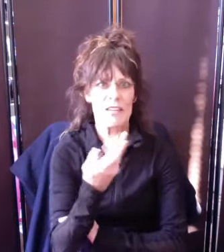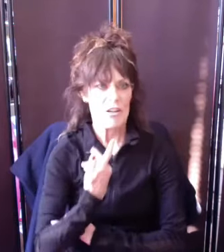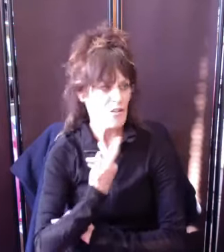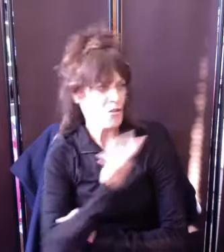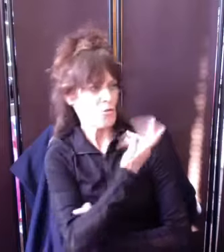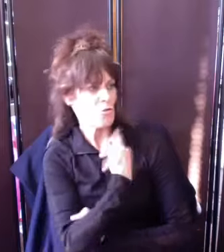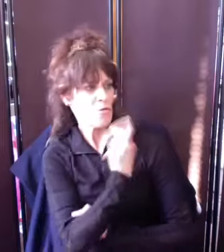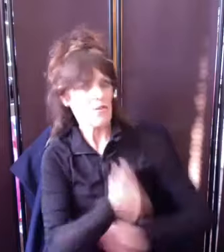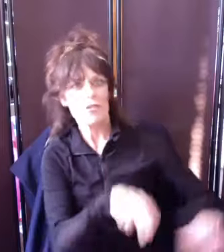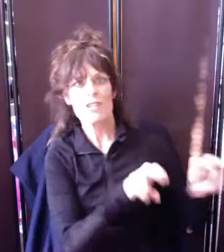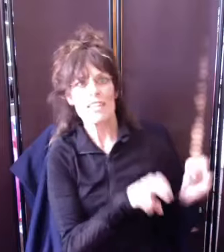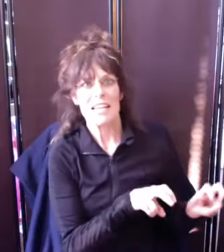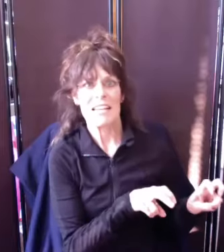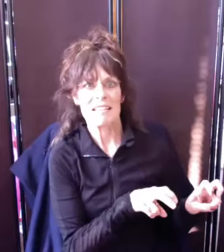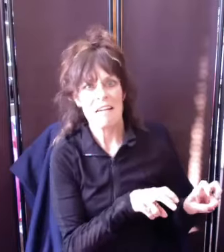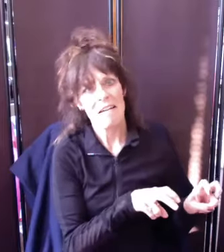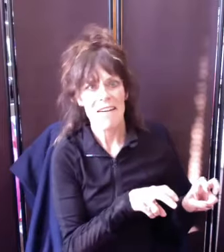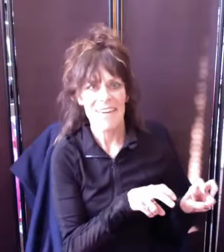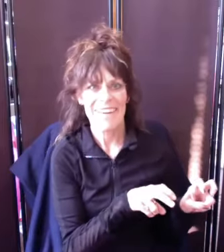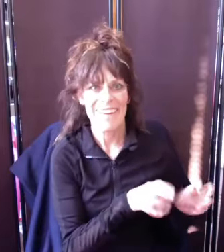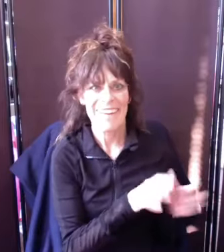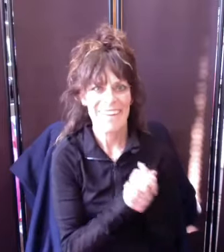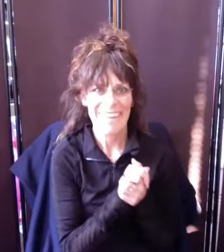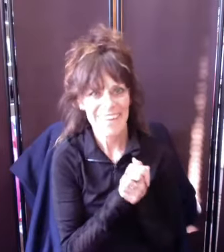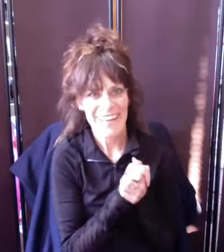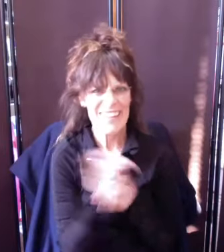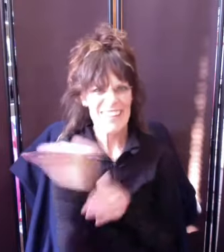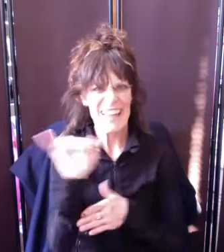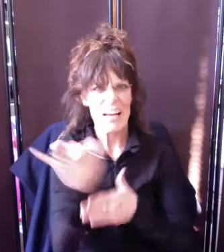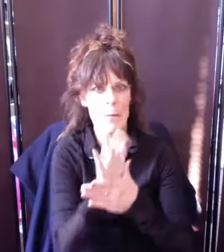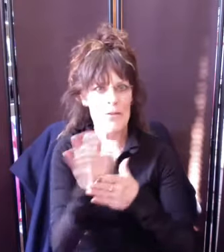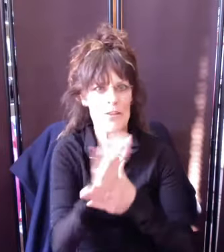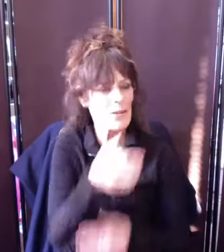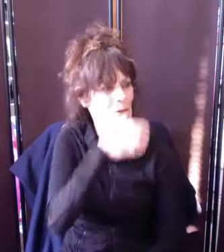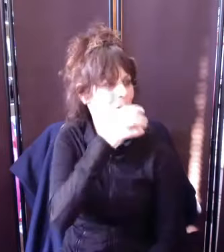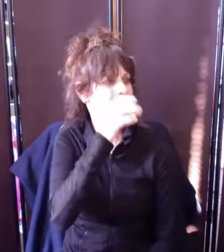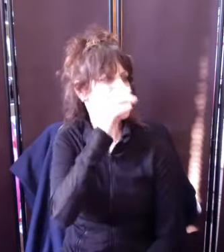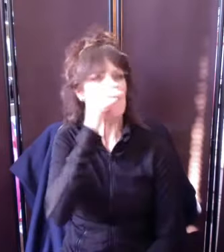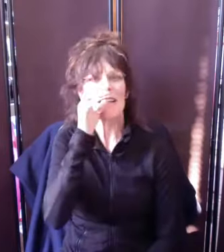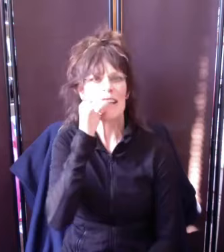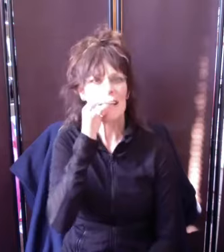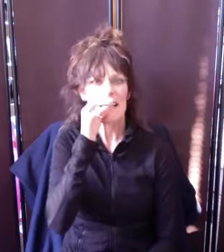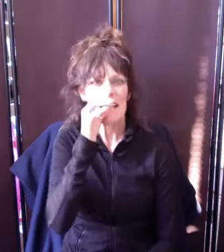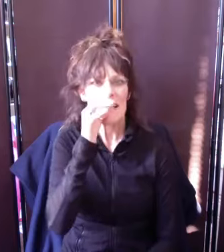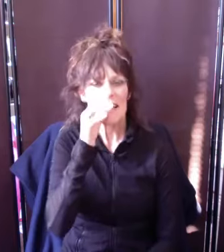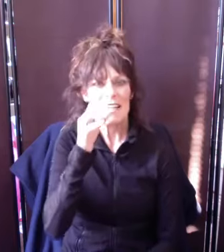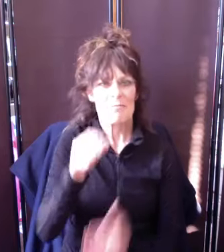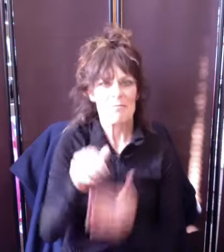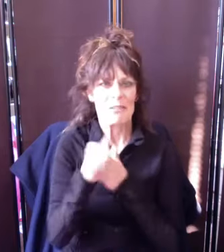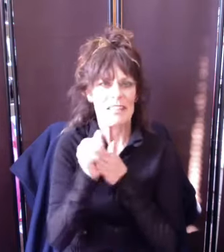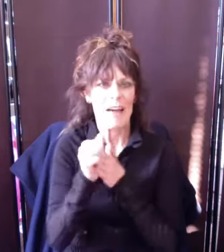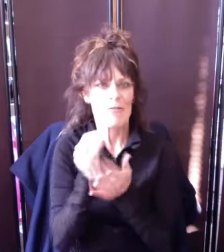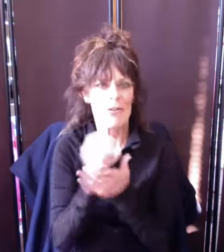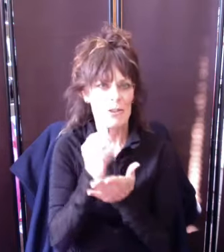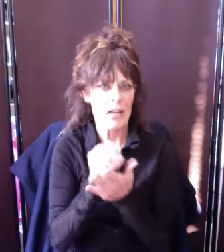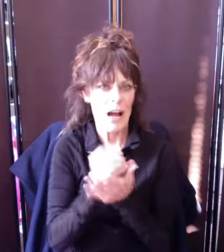right? And we have our daiquiris in the styrofoam cup, and we're good girls, so we don't throw them. We're not litter